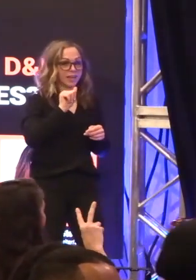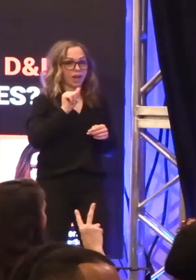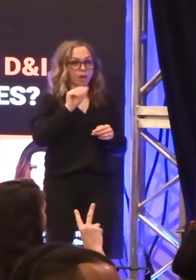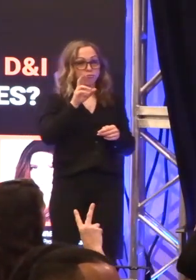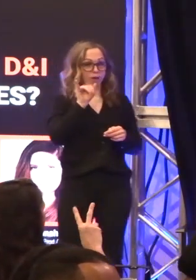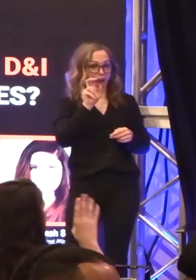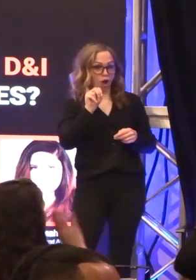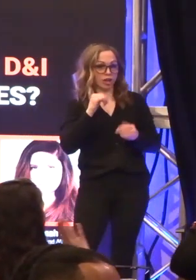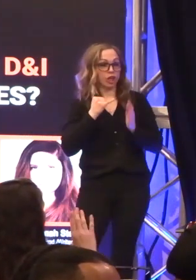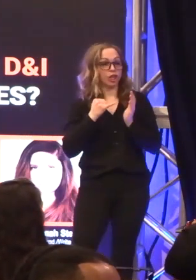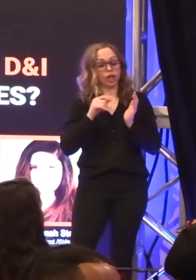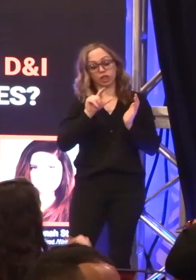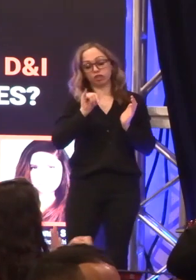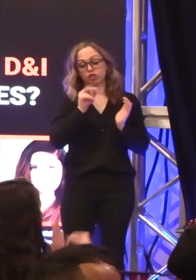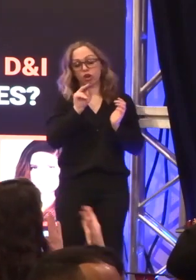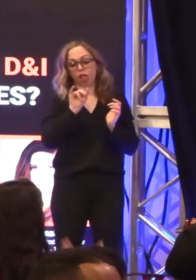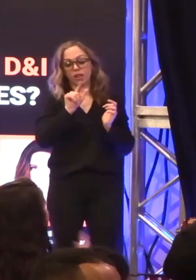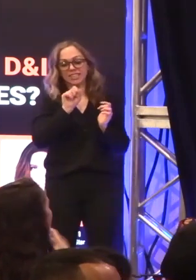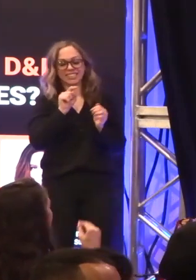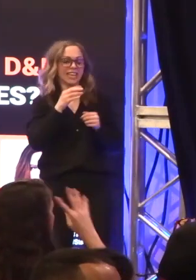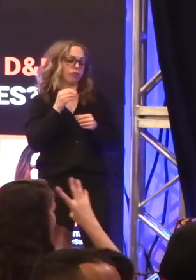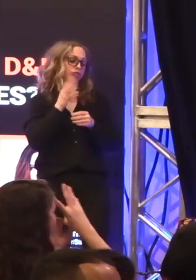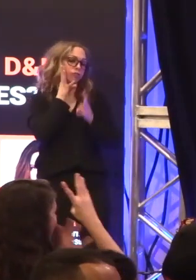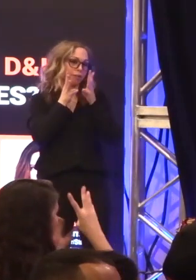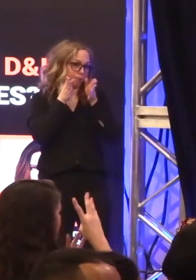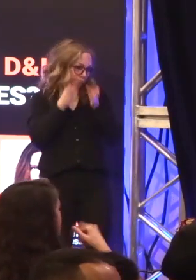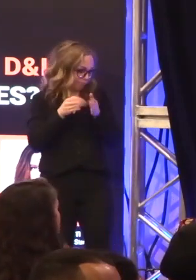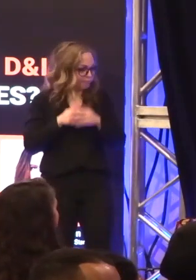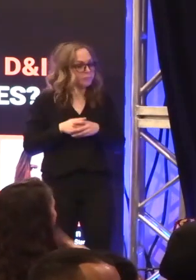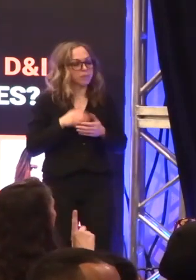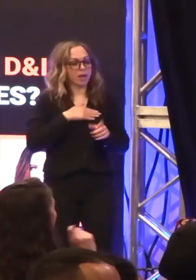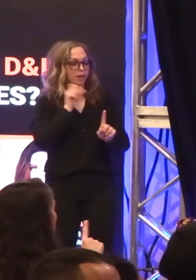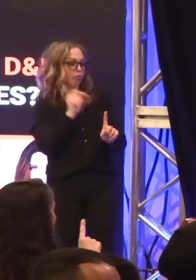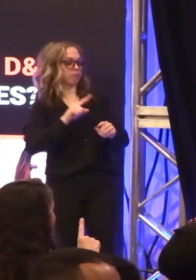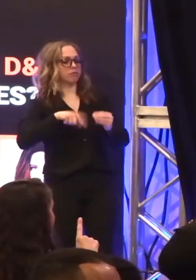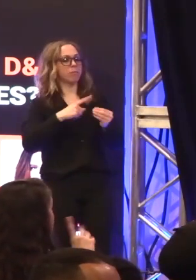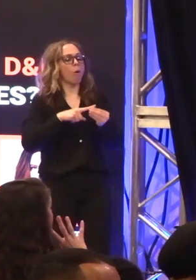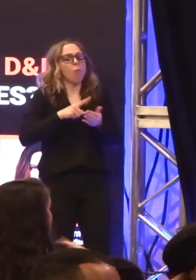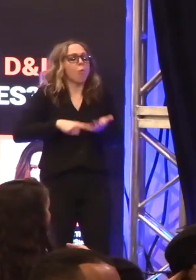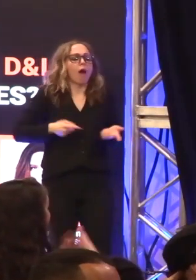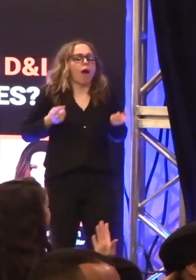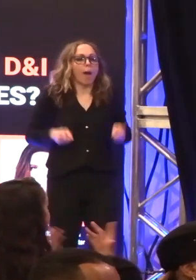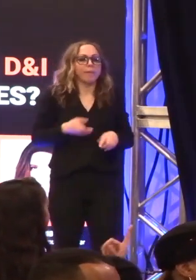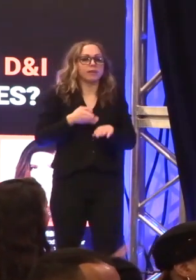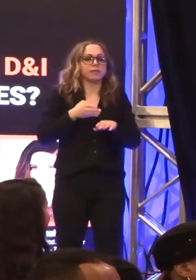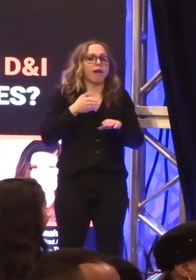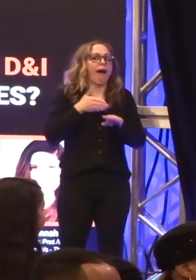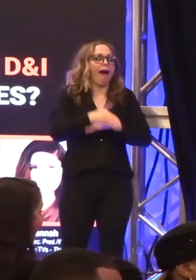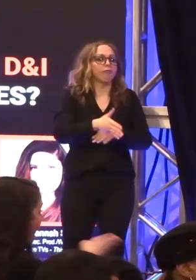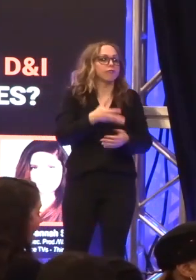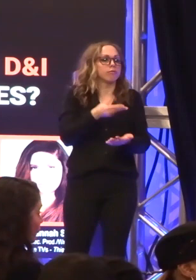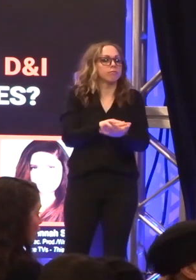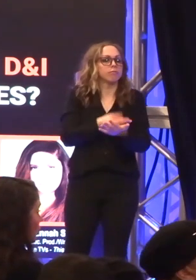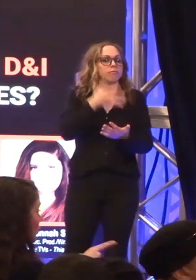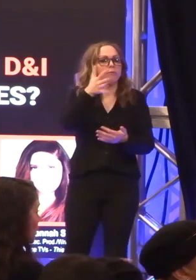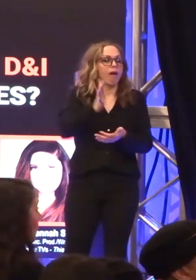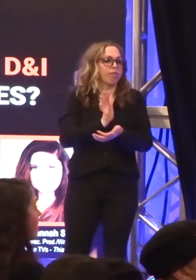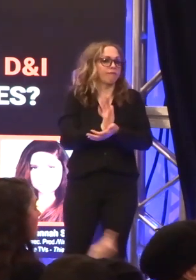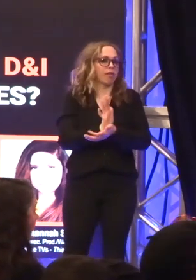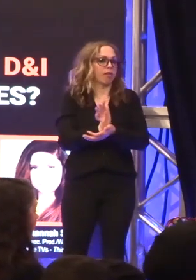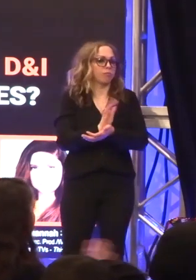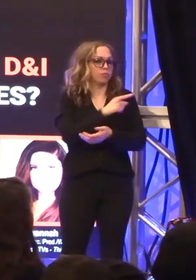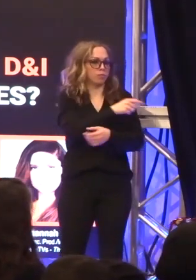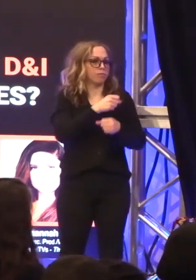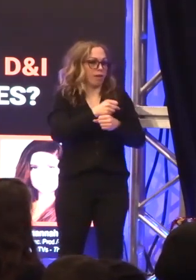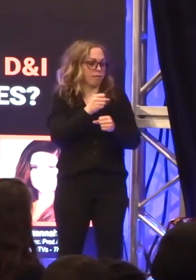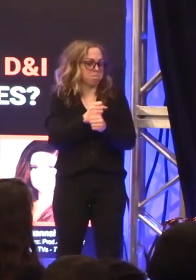and a creative. And my question really revolves around what happens after you buy the film you're making.